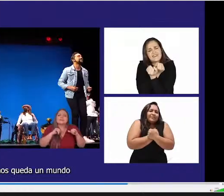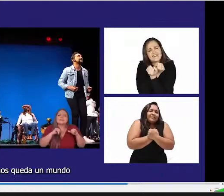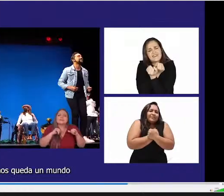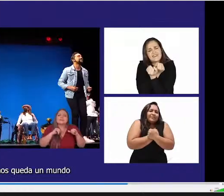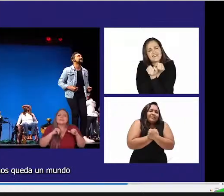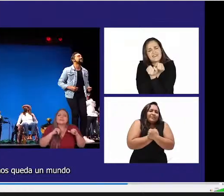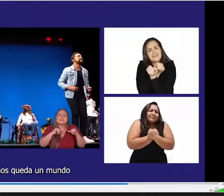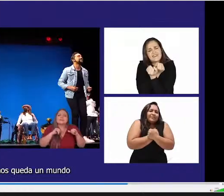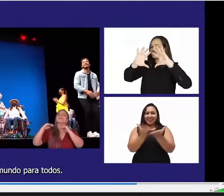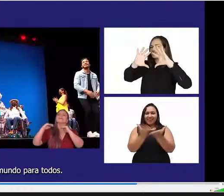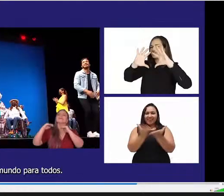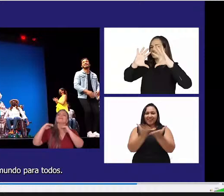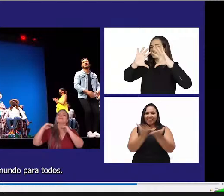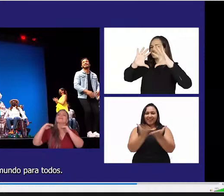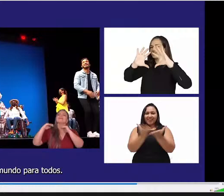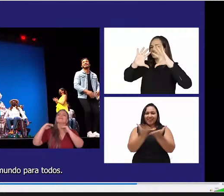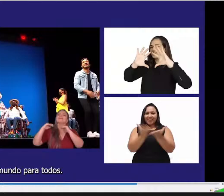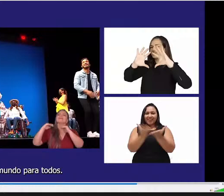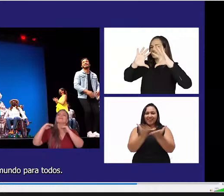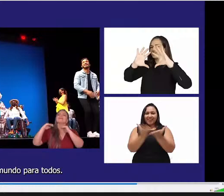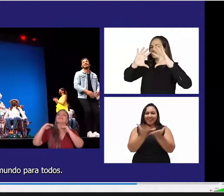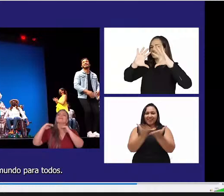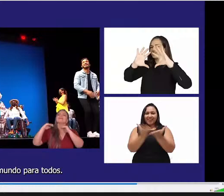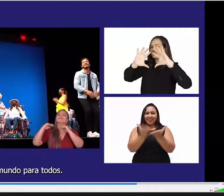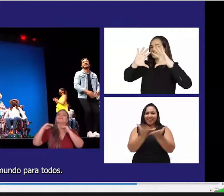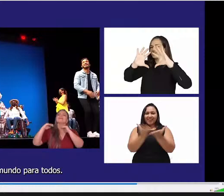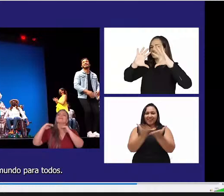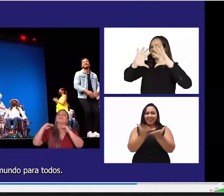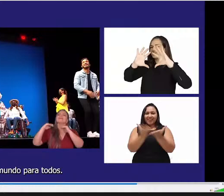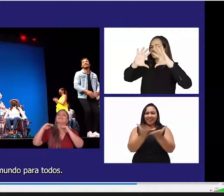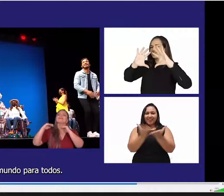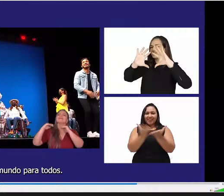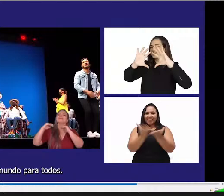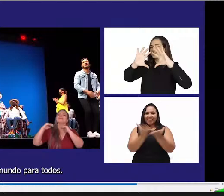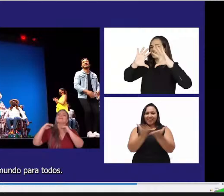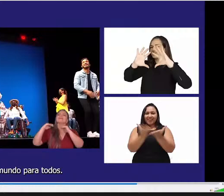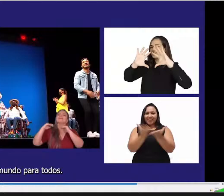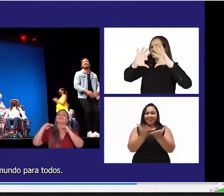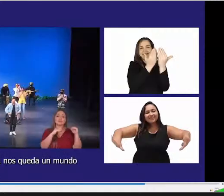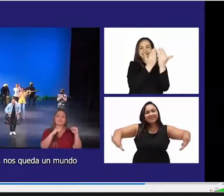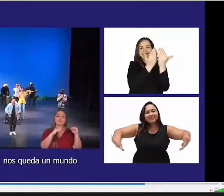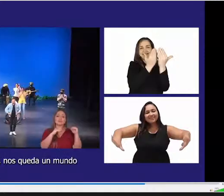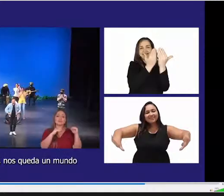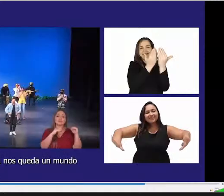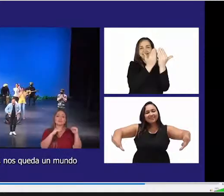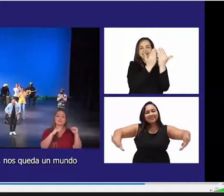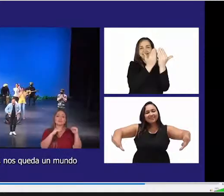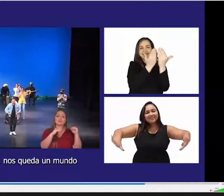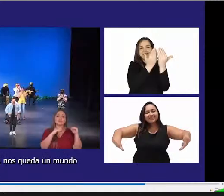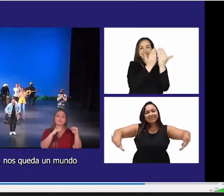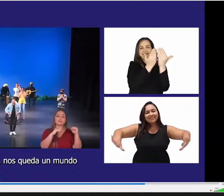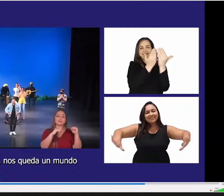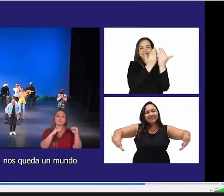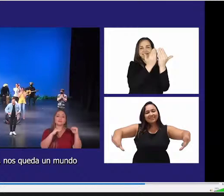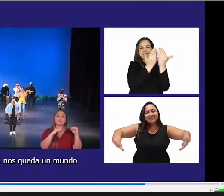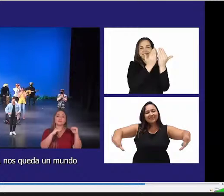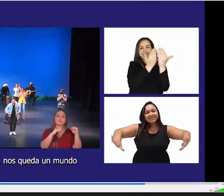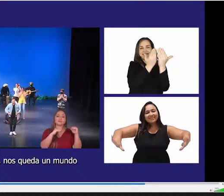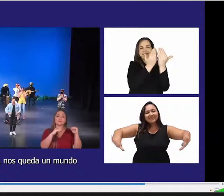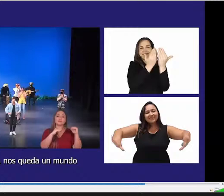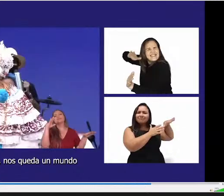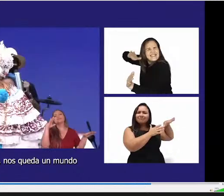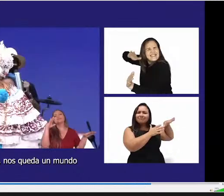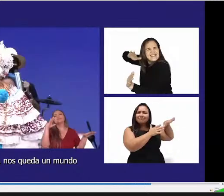support you we will have a world for everyone a world for everyone if we erase